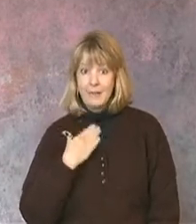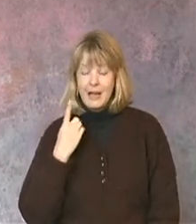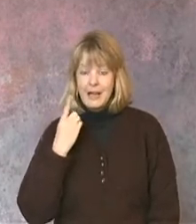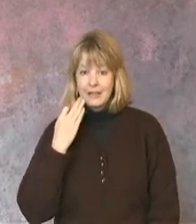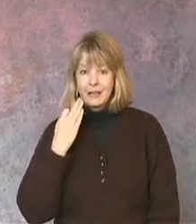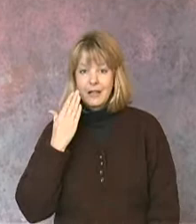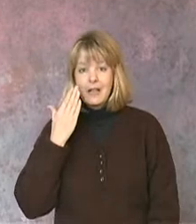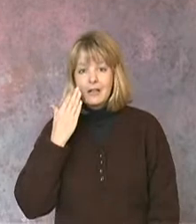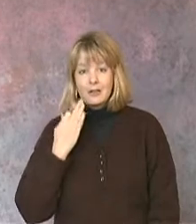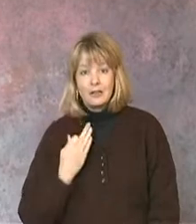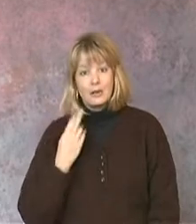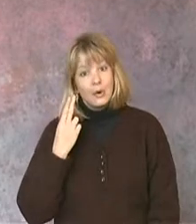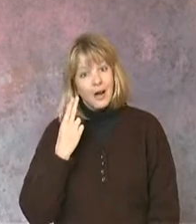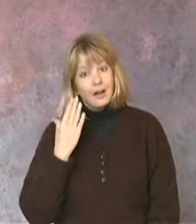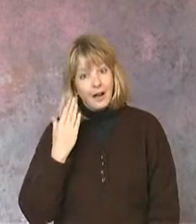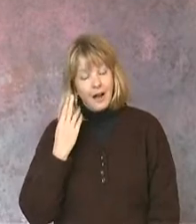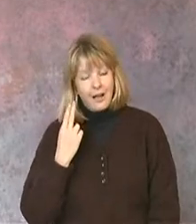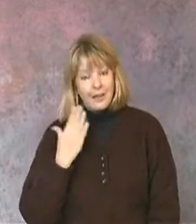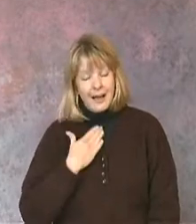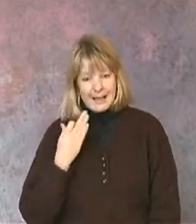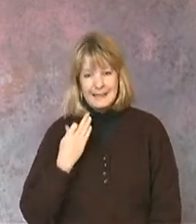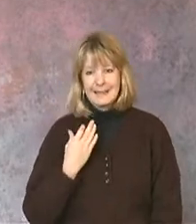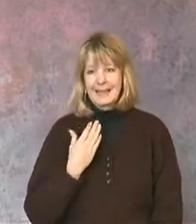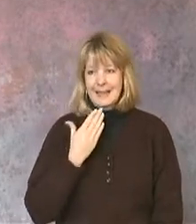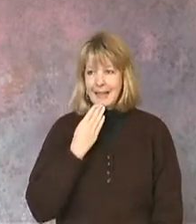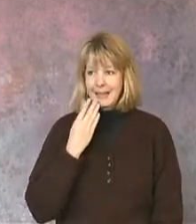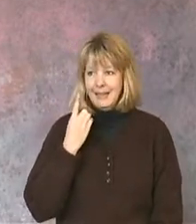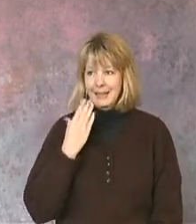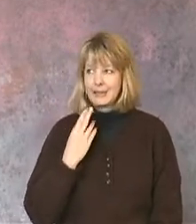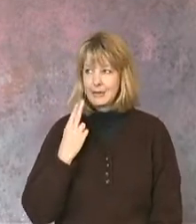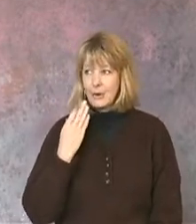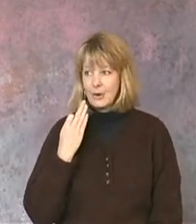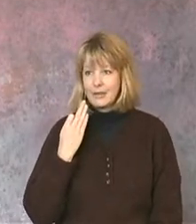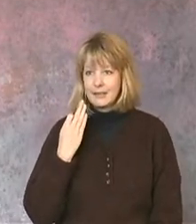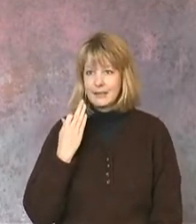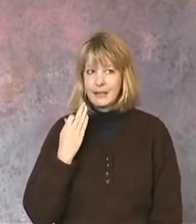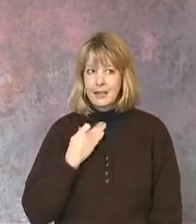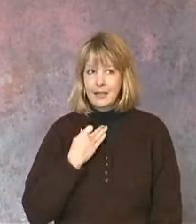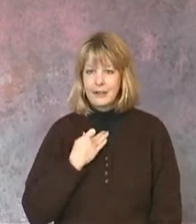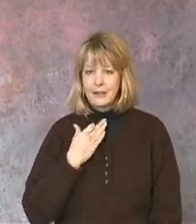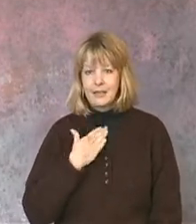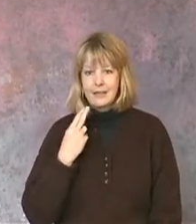my truck on the ice. And of course, here it is,